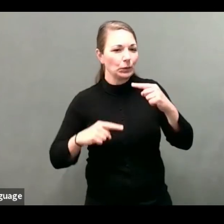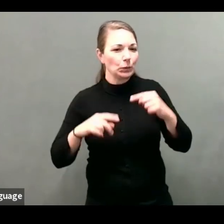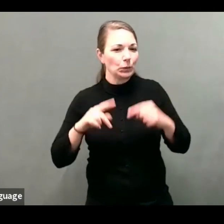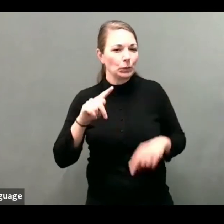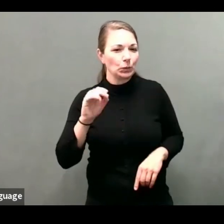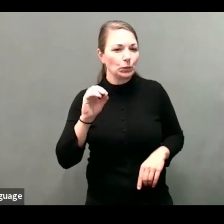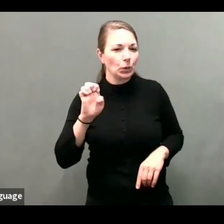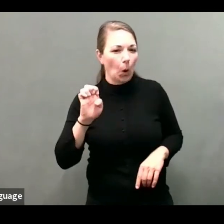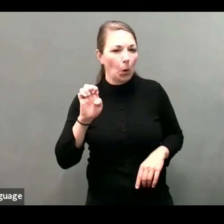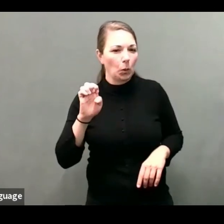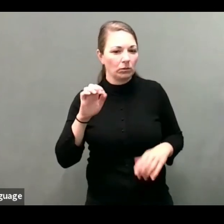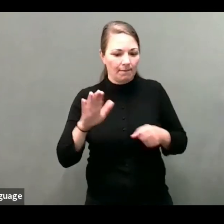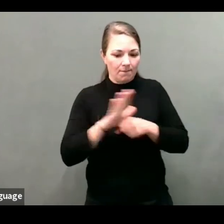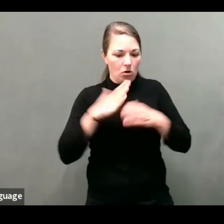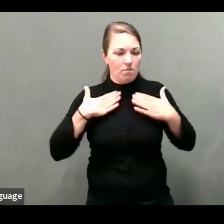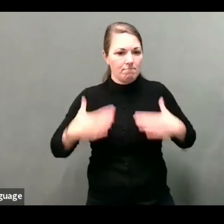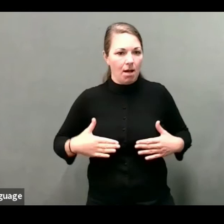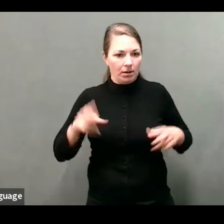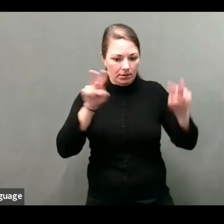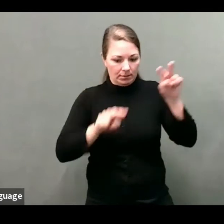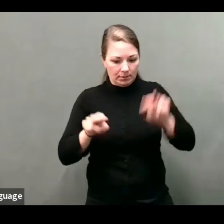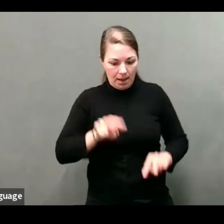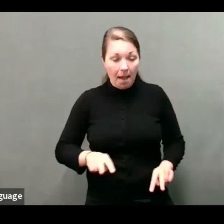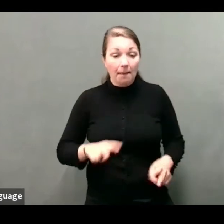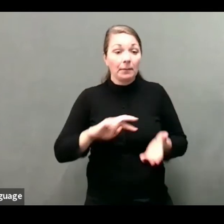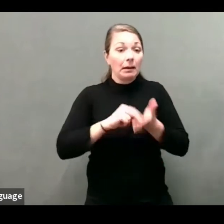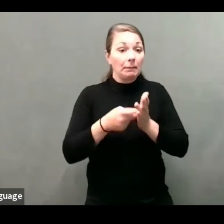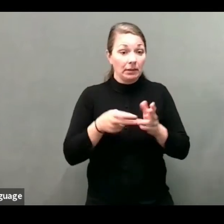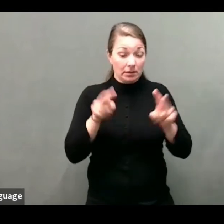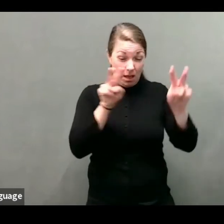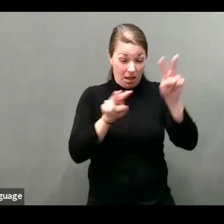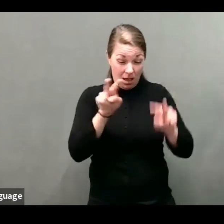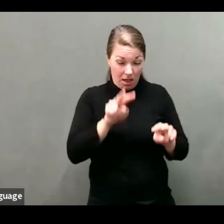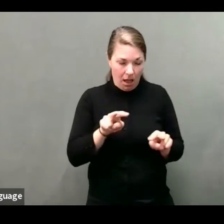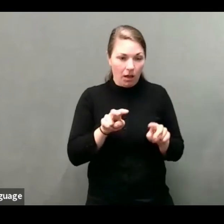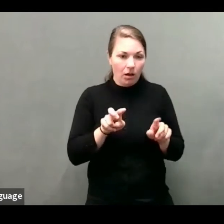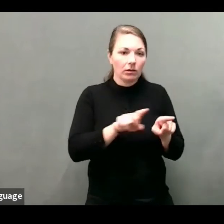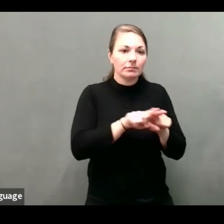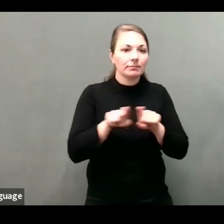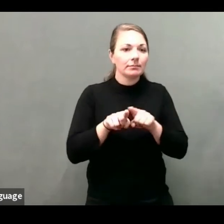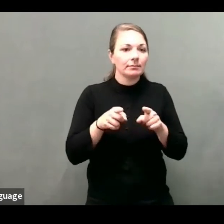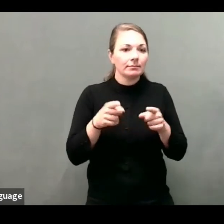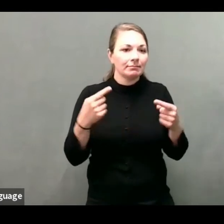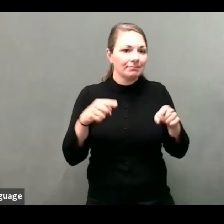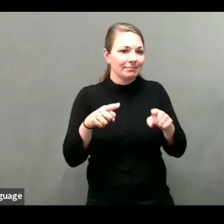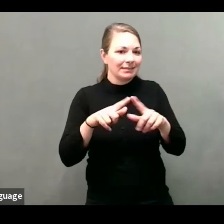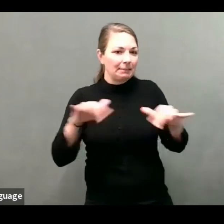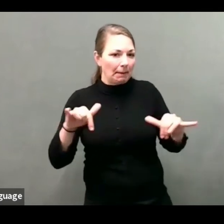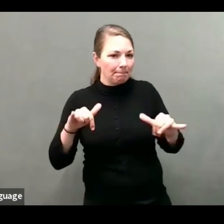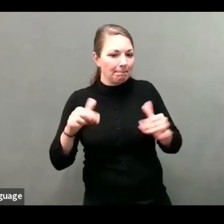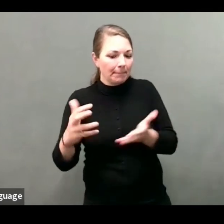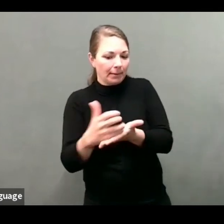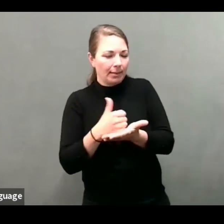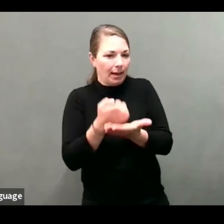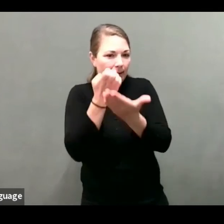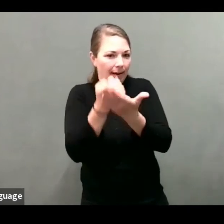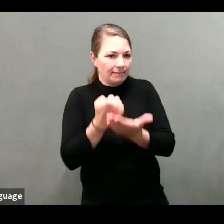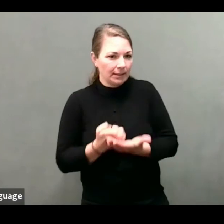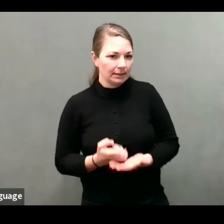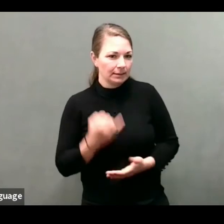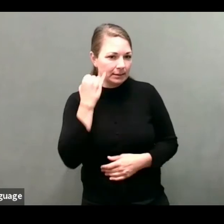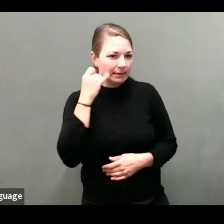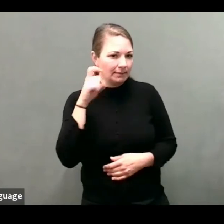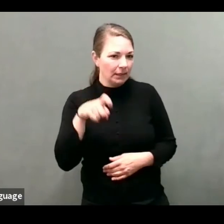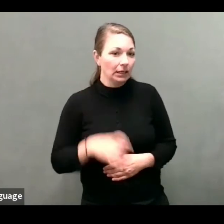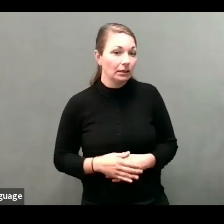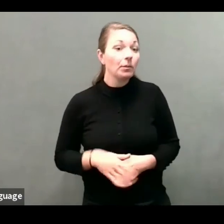and assessing them and documenting in their chart, that they can also collect any physical evidence as needed. But again, we'll